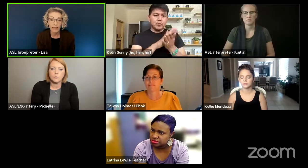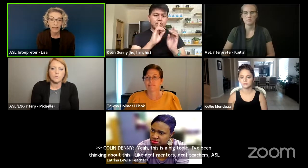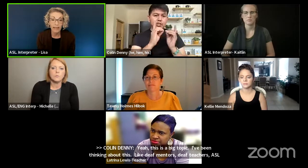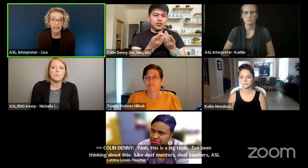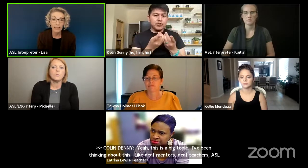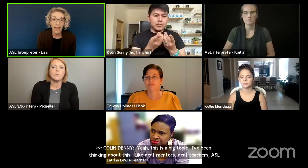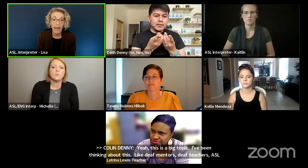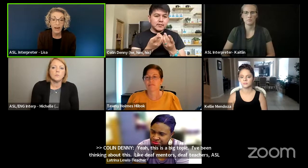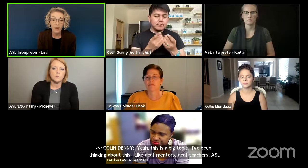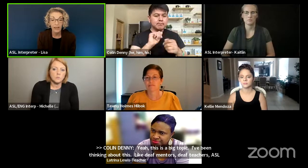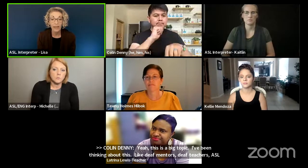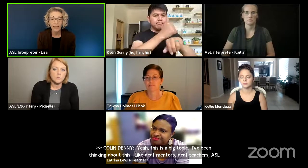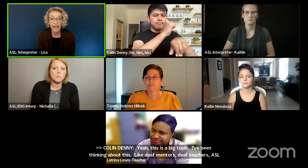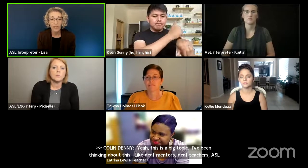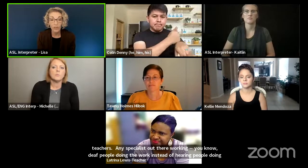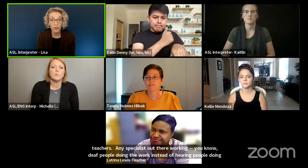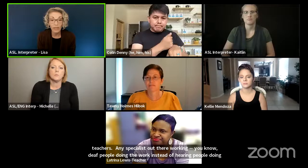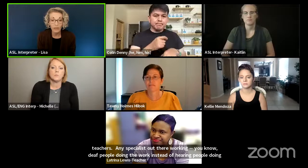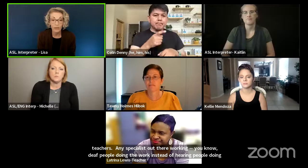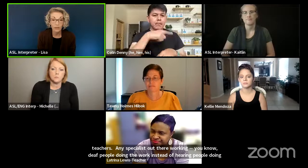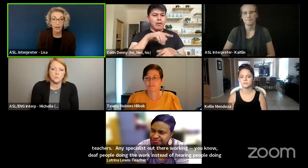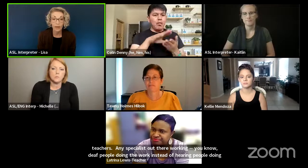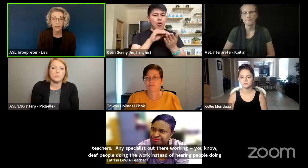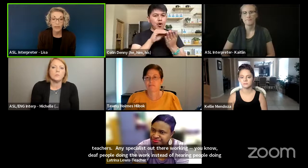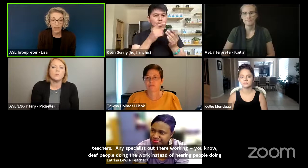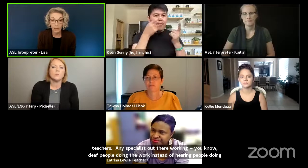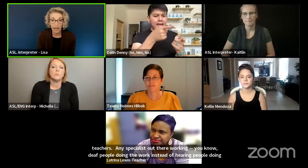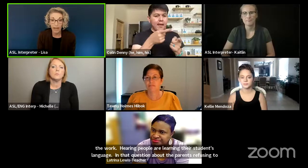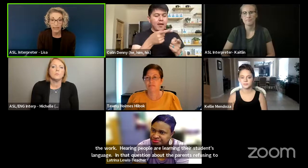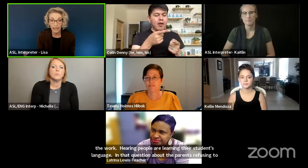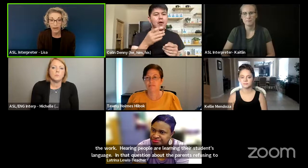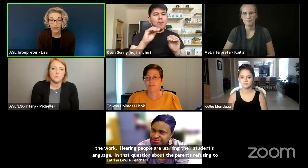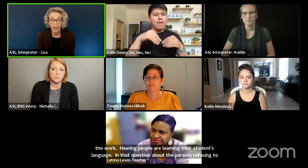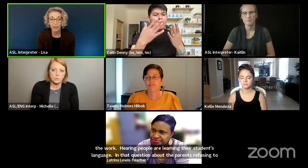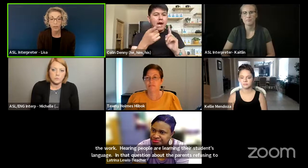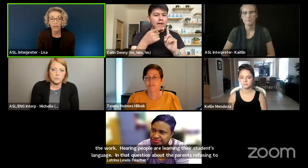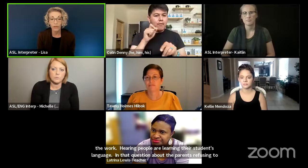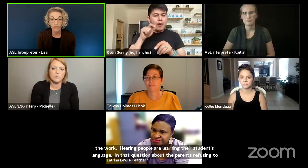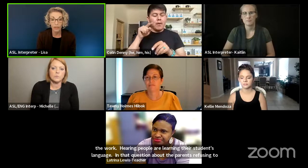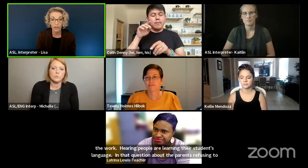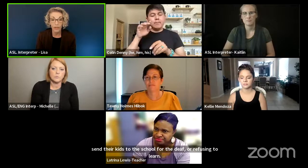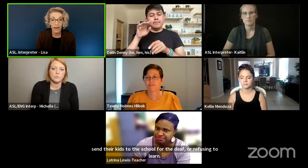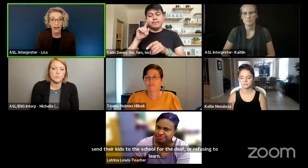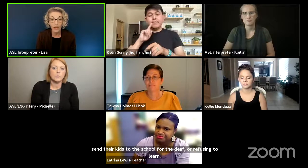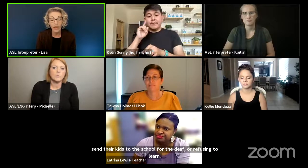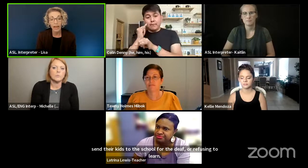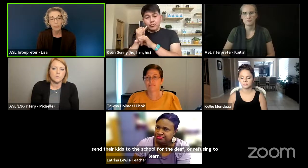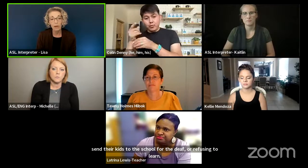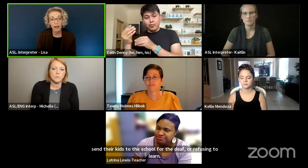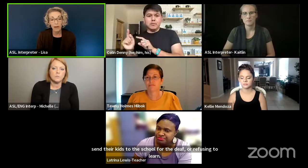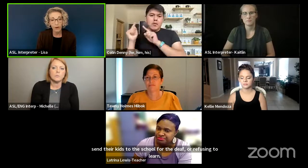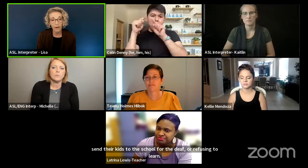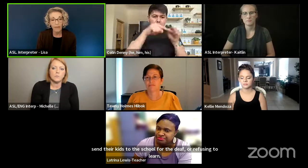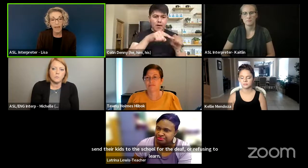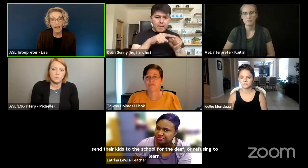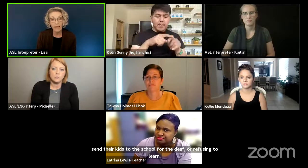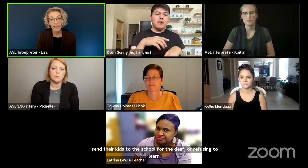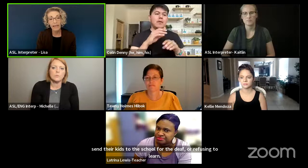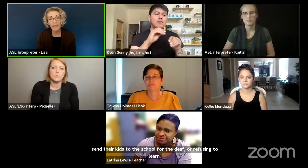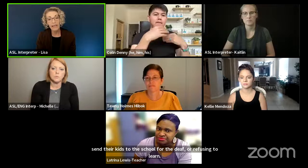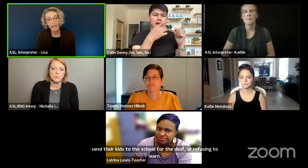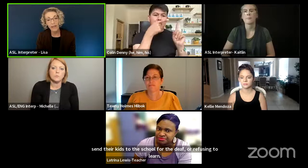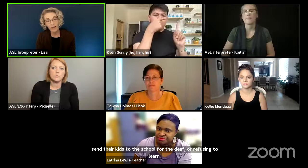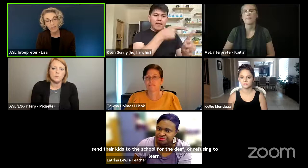don't they take classes there in that school district? Why don't they set up classes there in that school district to learn there and provide more of